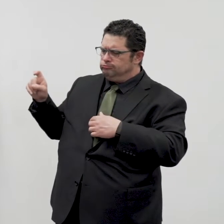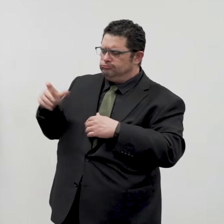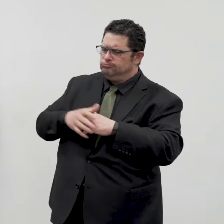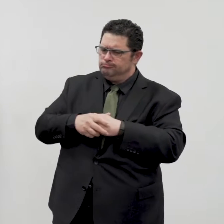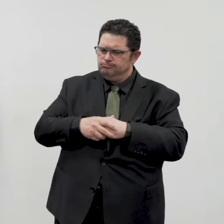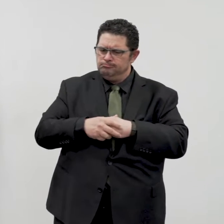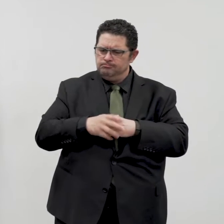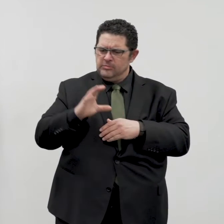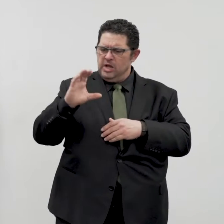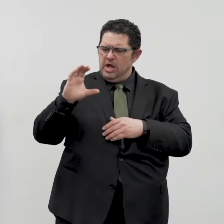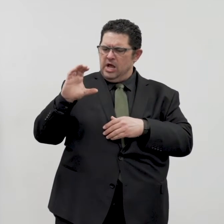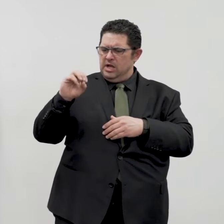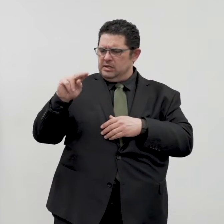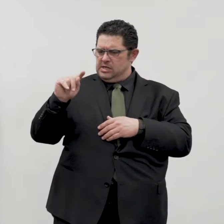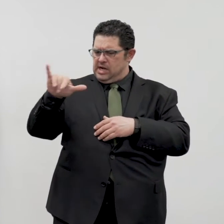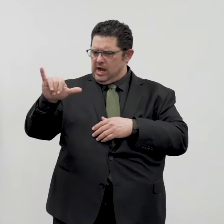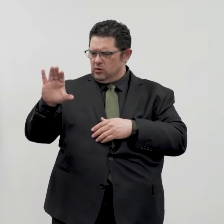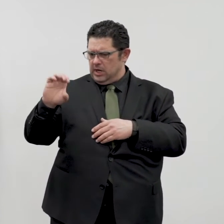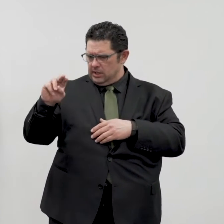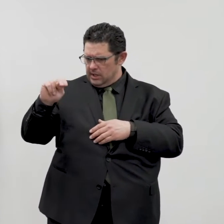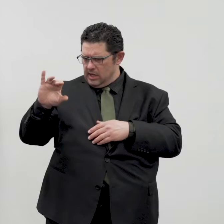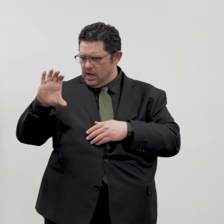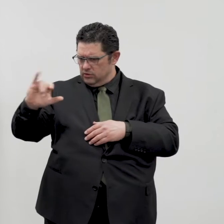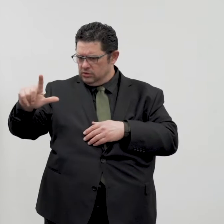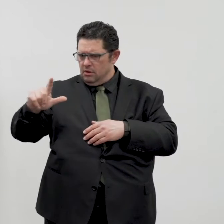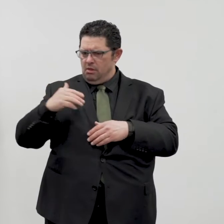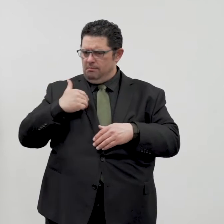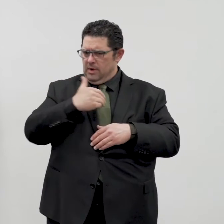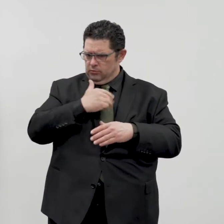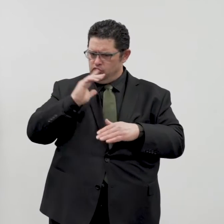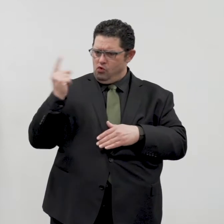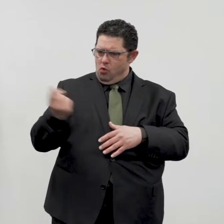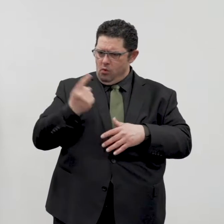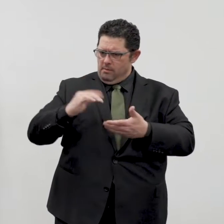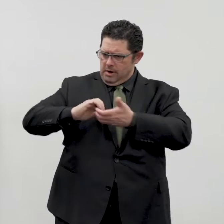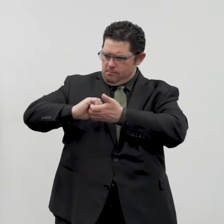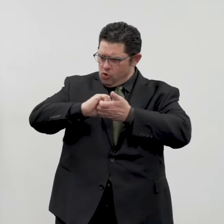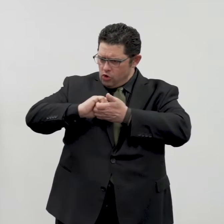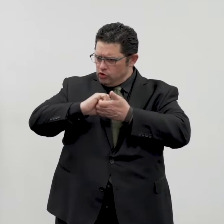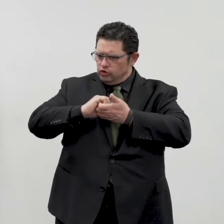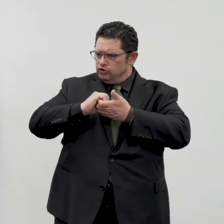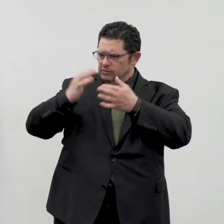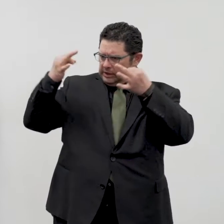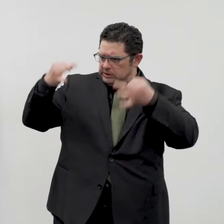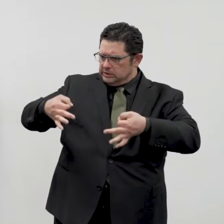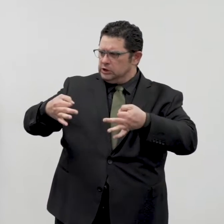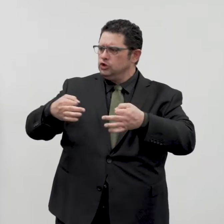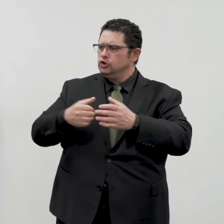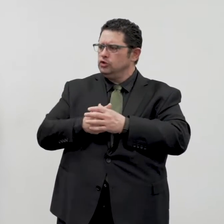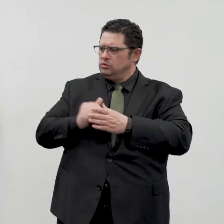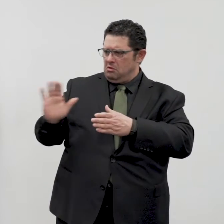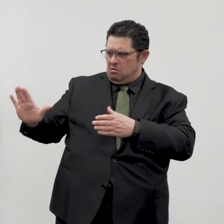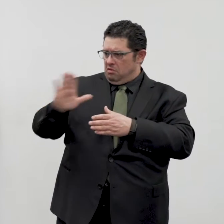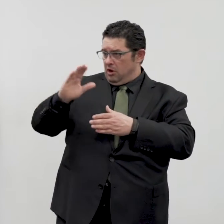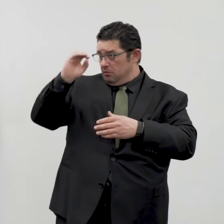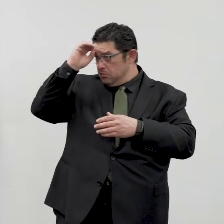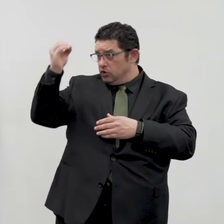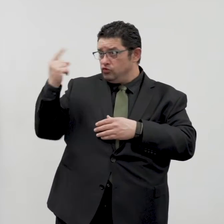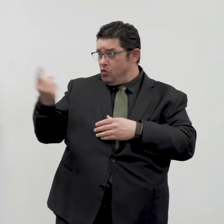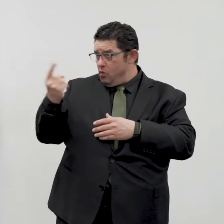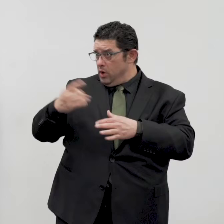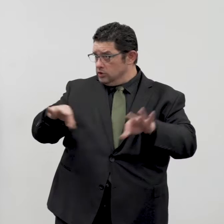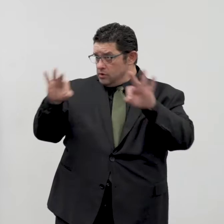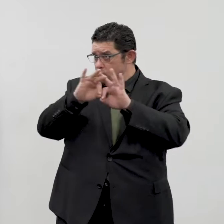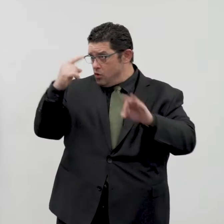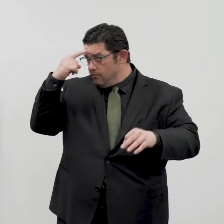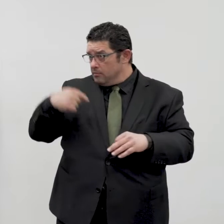county council members have always been partners in how we make decisions in our community, and they will always, their opinions will always be important to me.